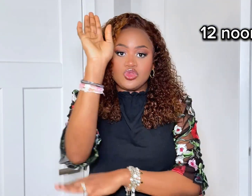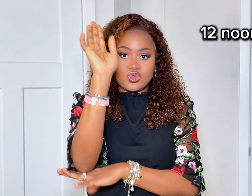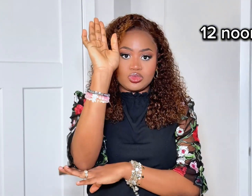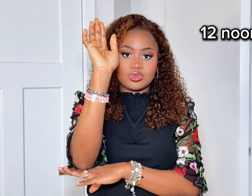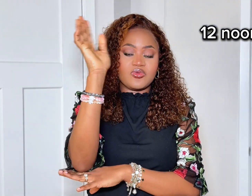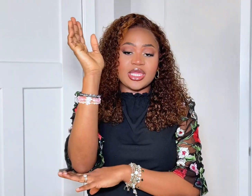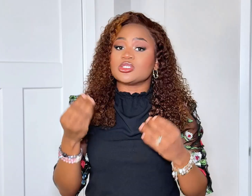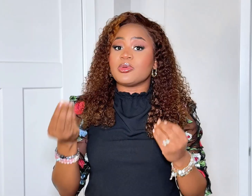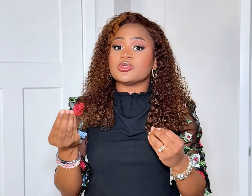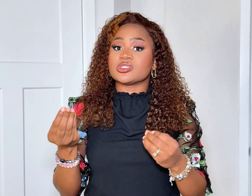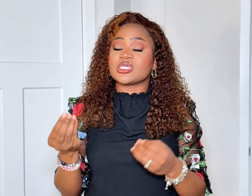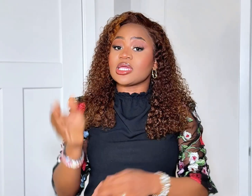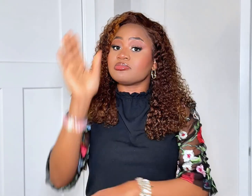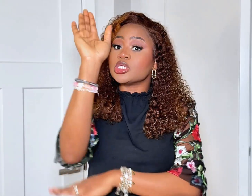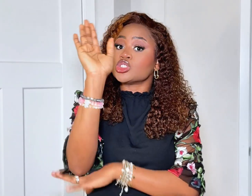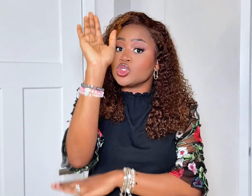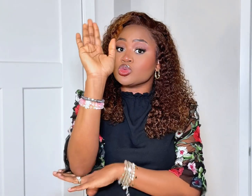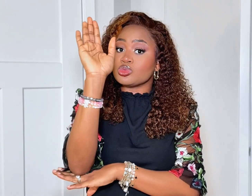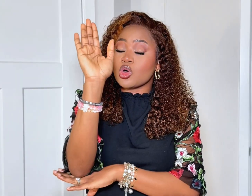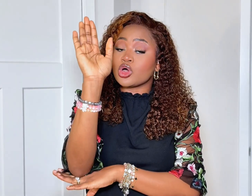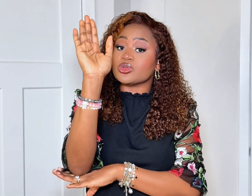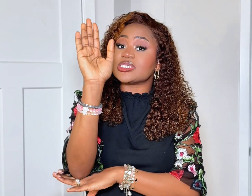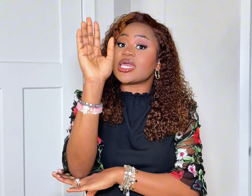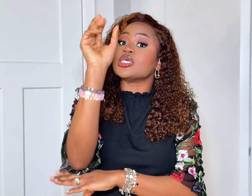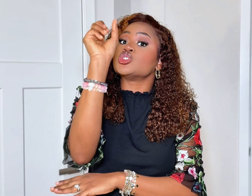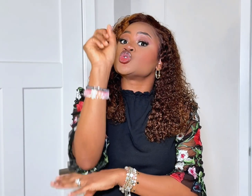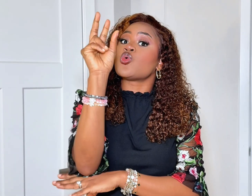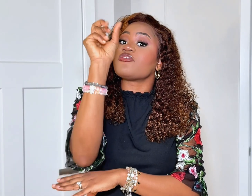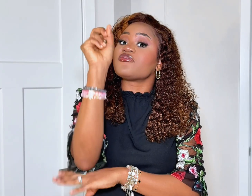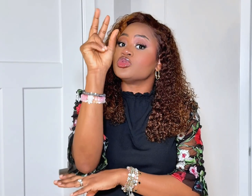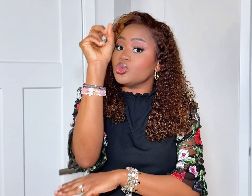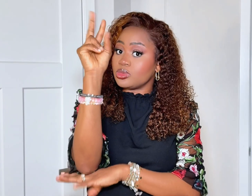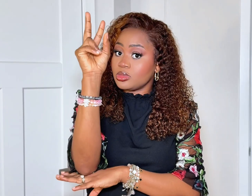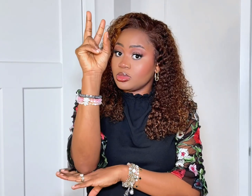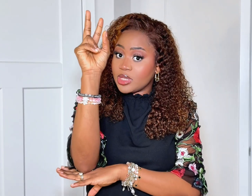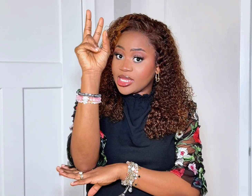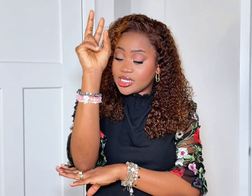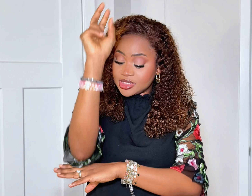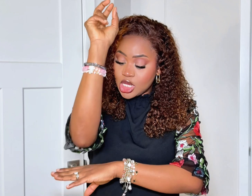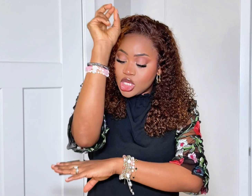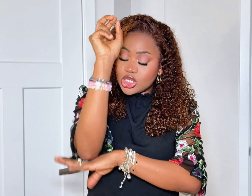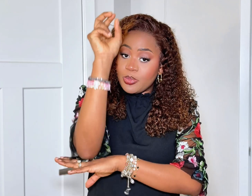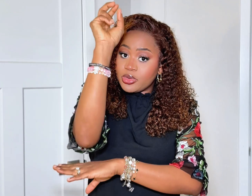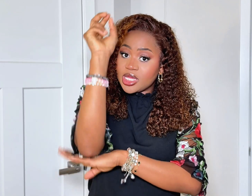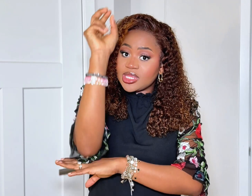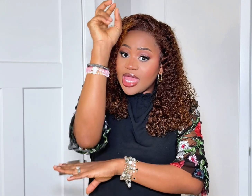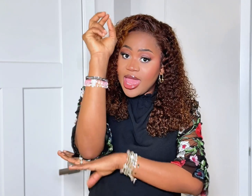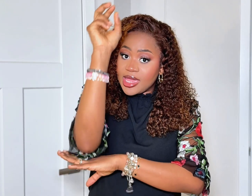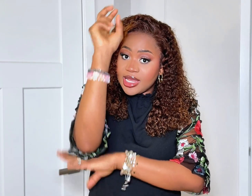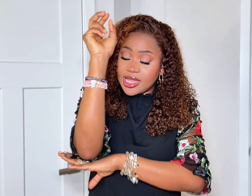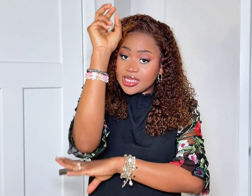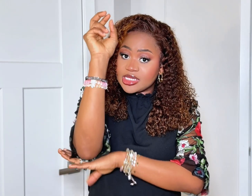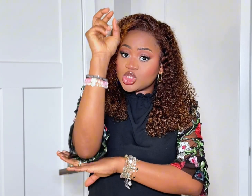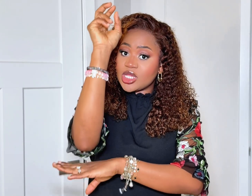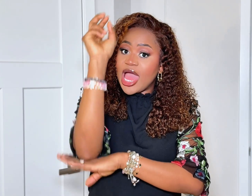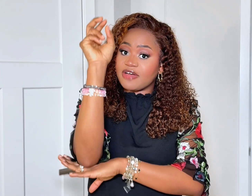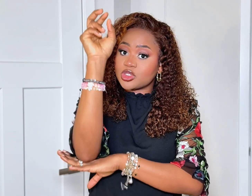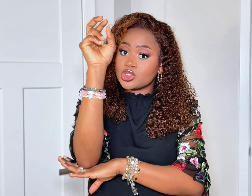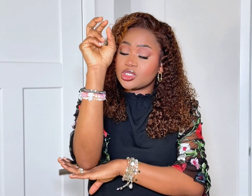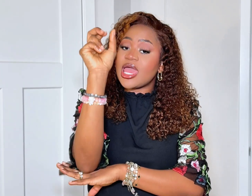noon, right? Some people just say it's noon, or they'll say it's 12 noon, like this. They put in the hand like this, showing afternoon,